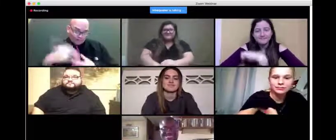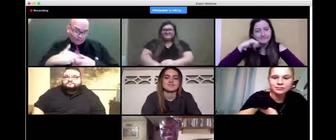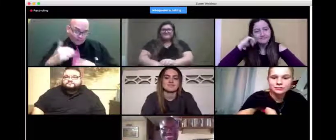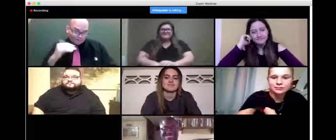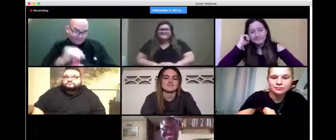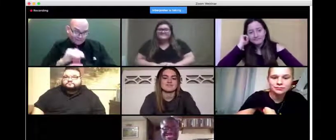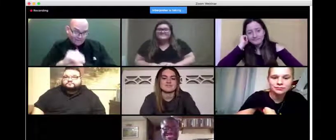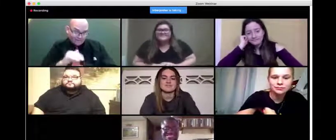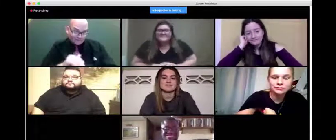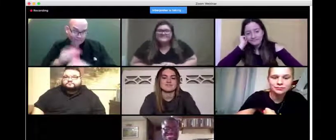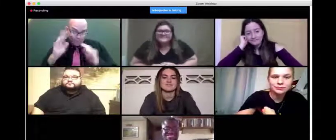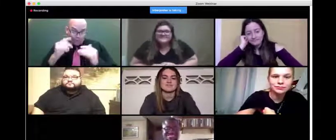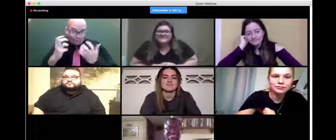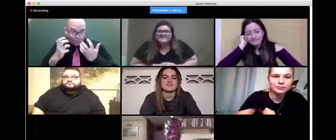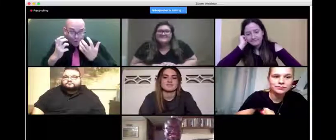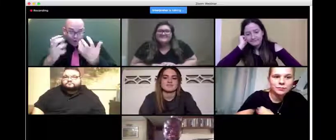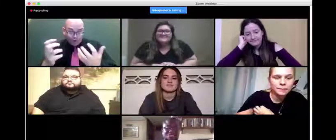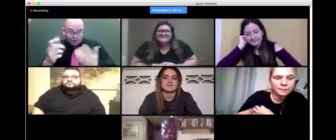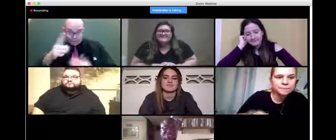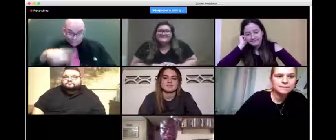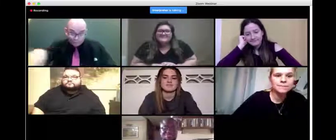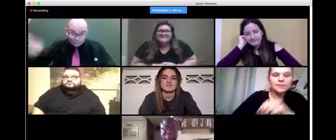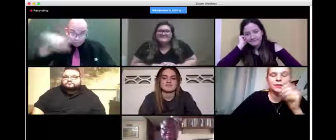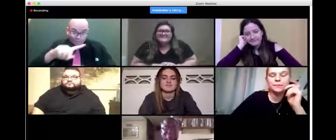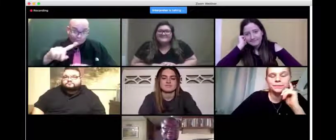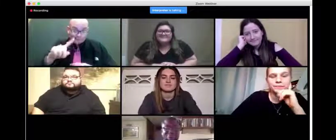greatly benefited and learned a lot. And